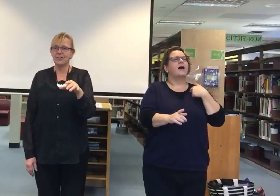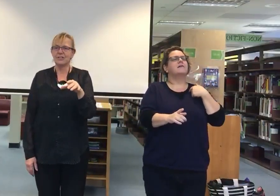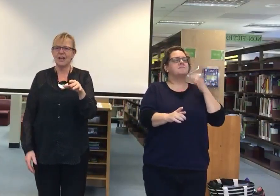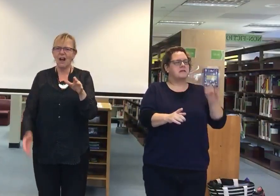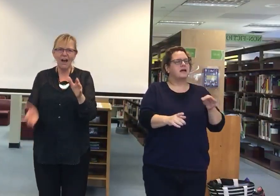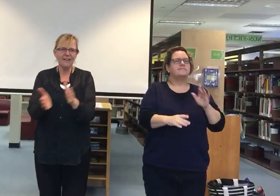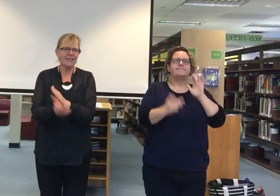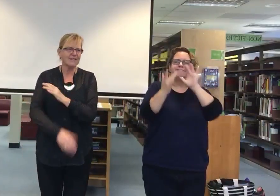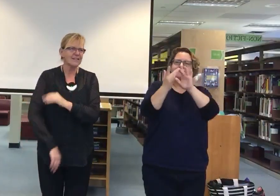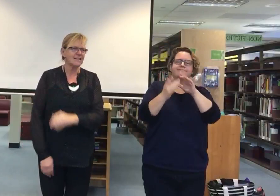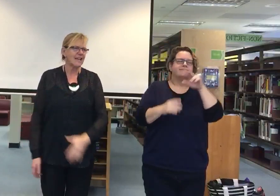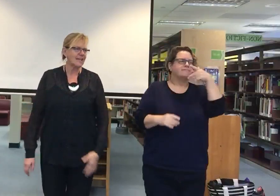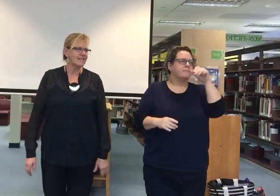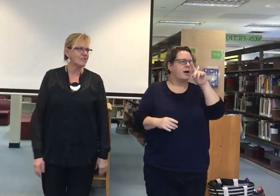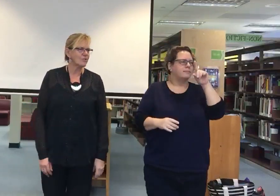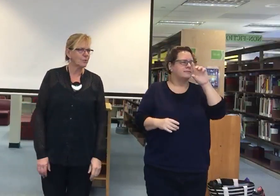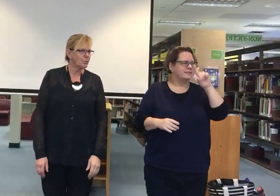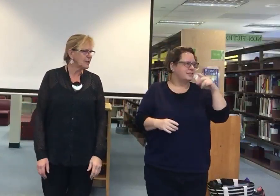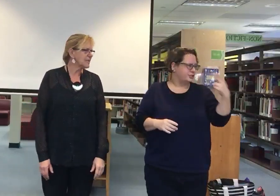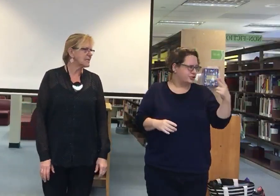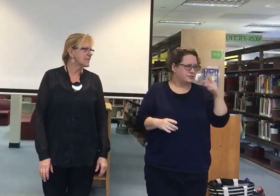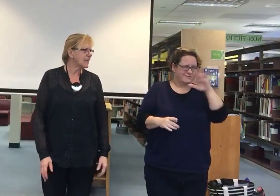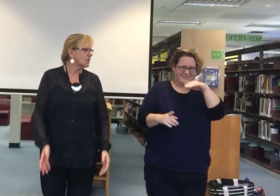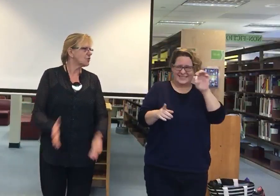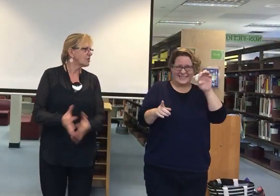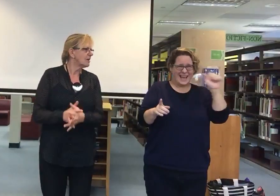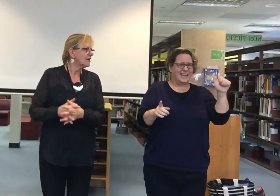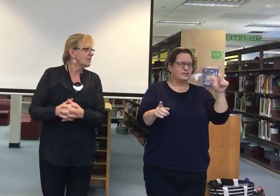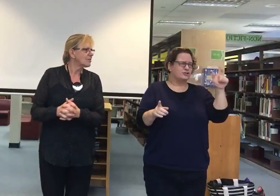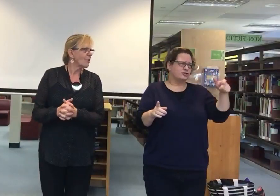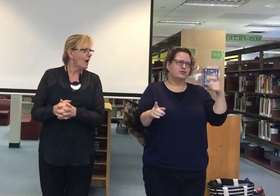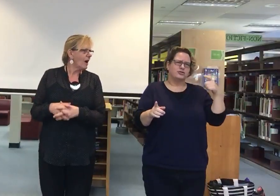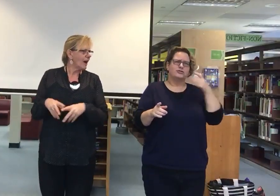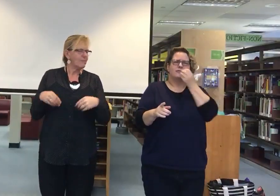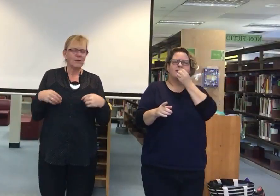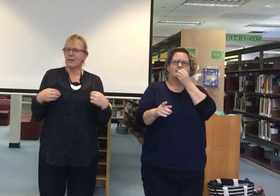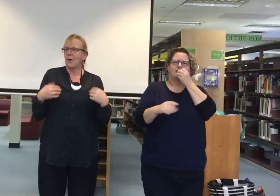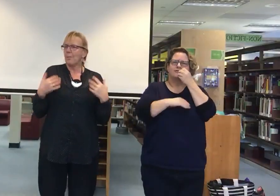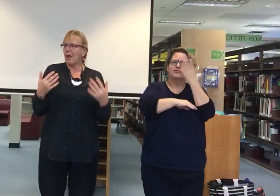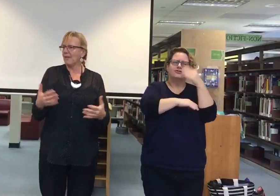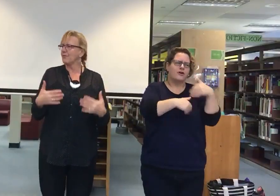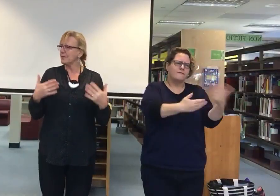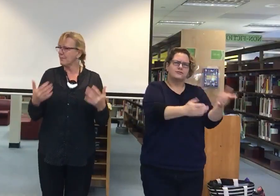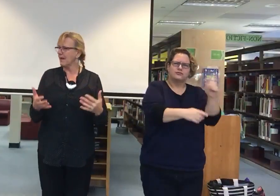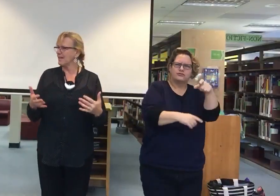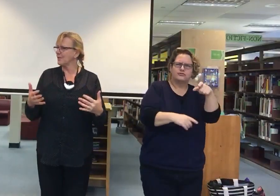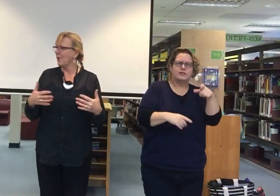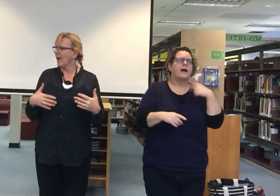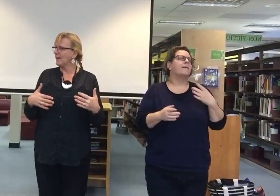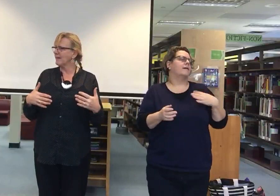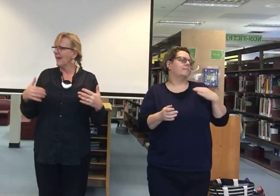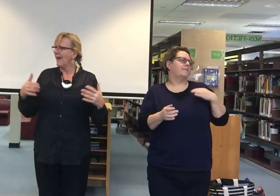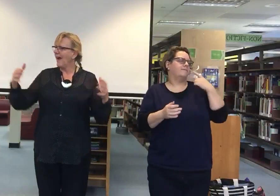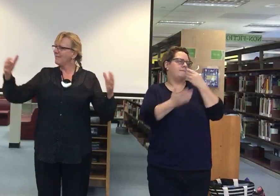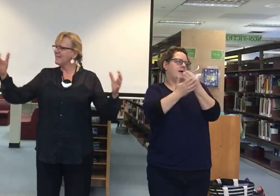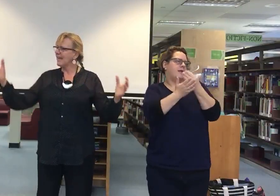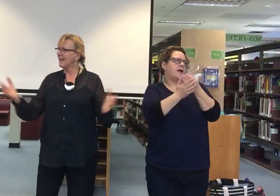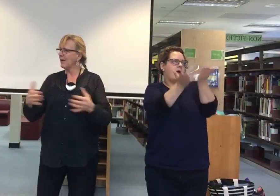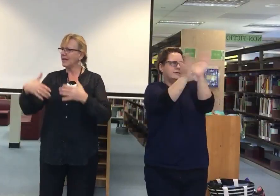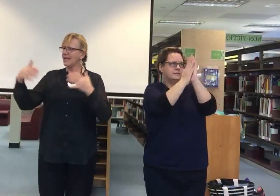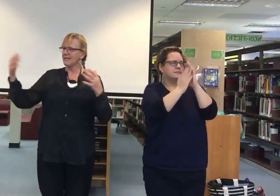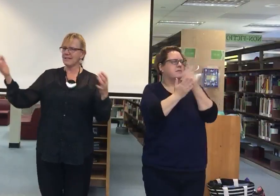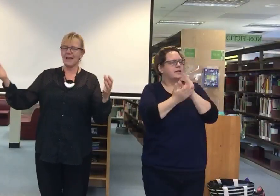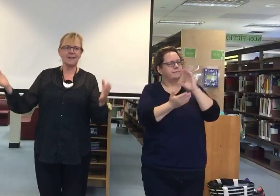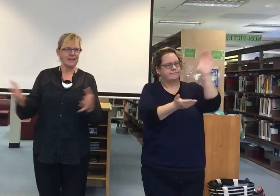Pop DHH and said, I think these EAs deserve a really nice lunch. So I'm gonna apply for some money so I can have